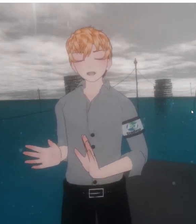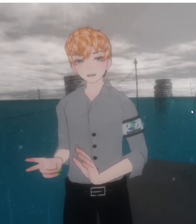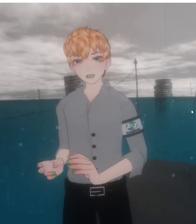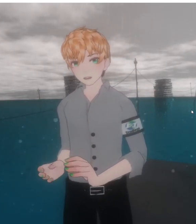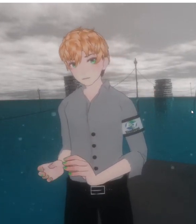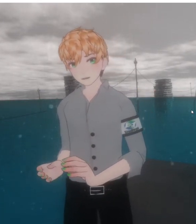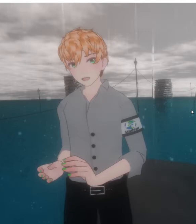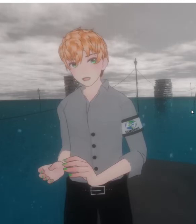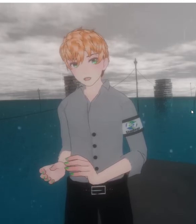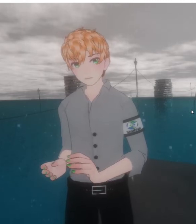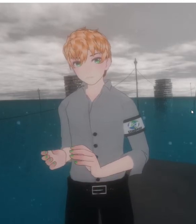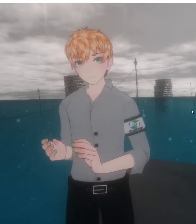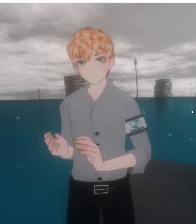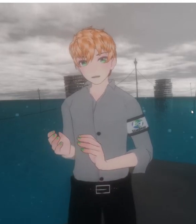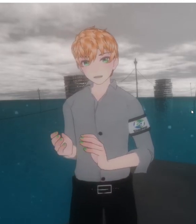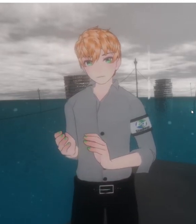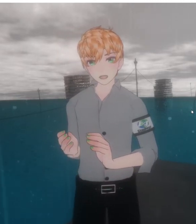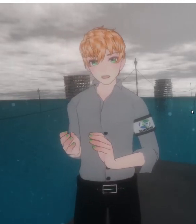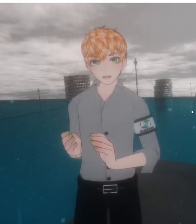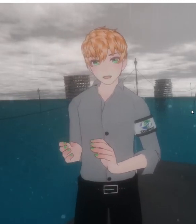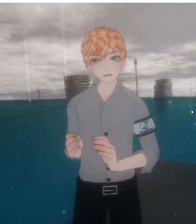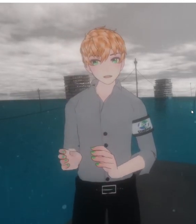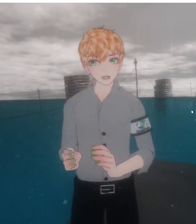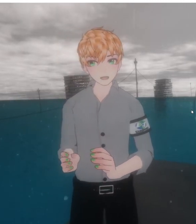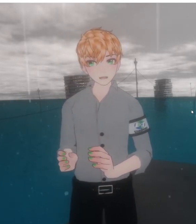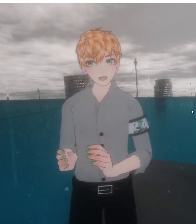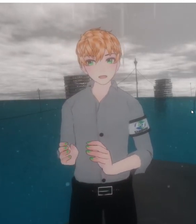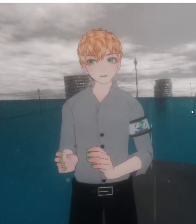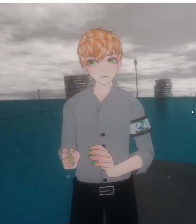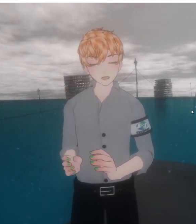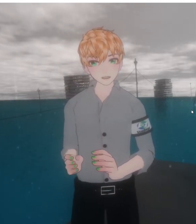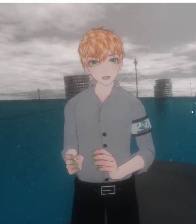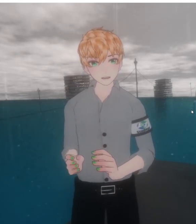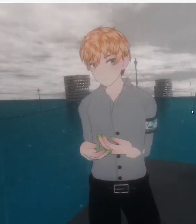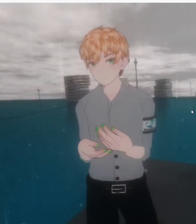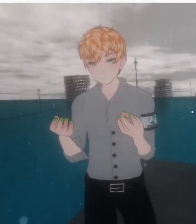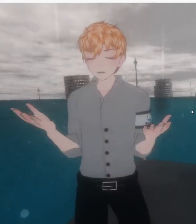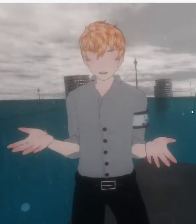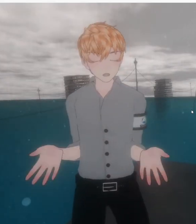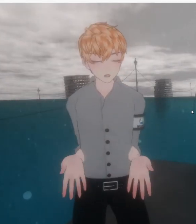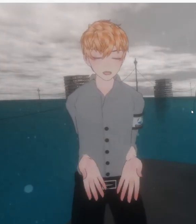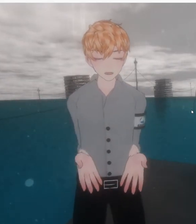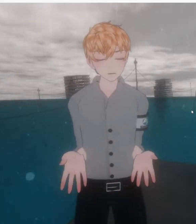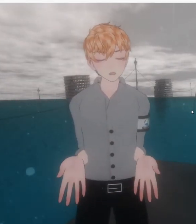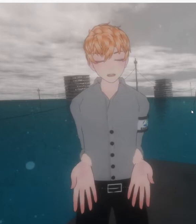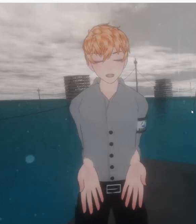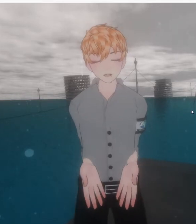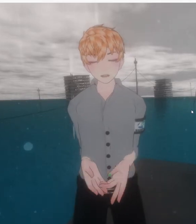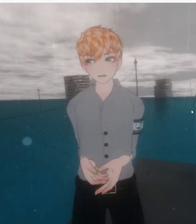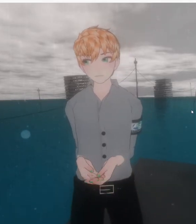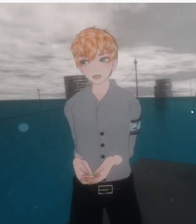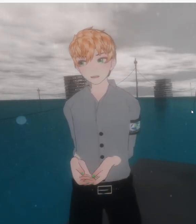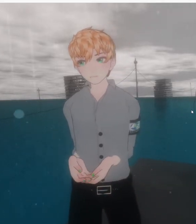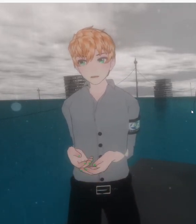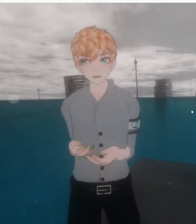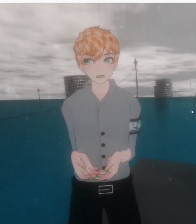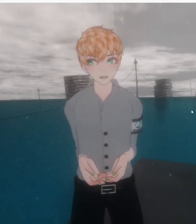am now if I did not have contacts. And it worked out great. I'm really glad for